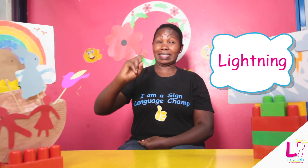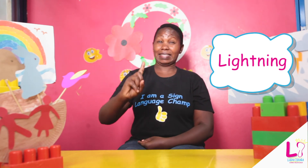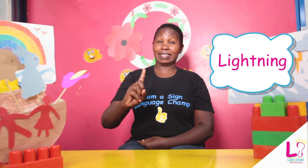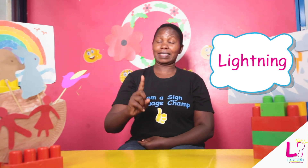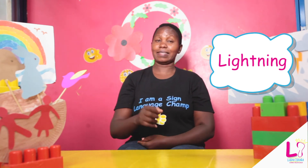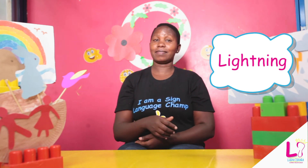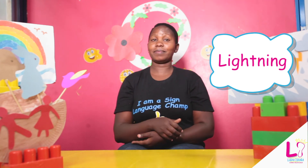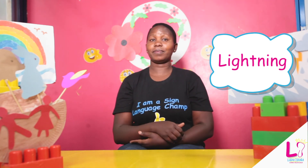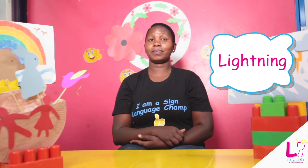lightning.